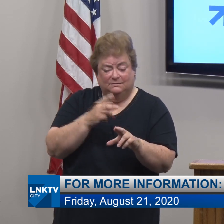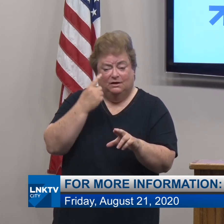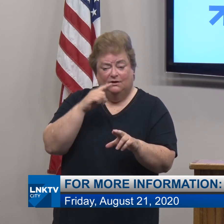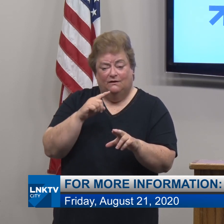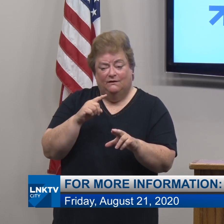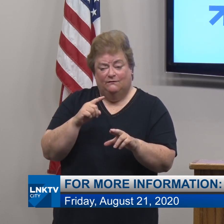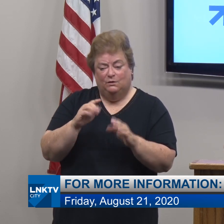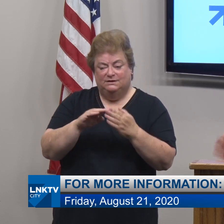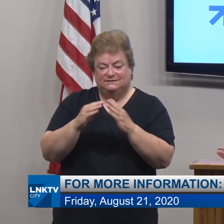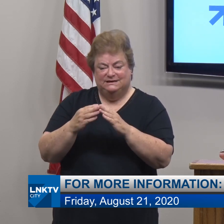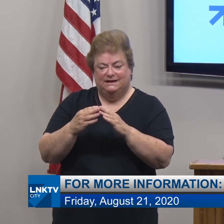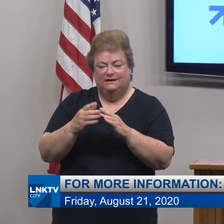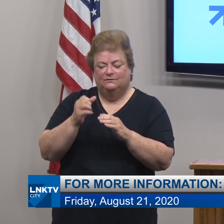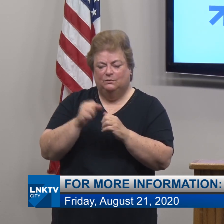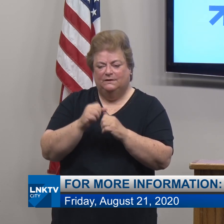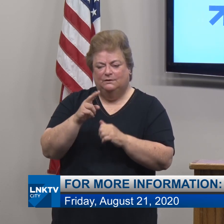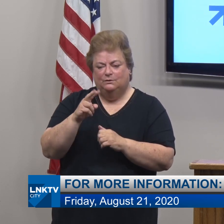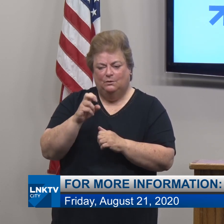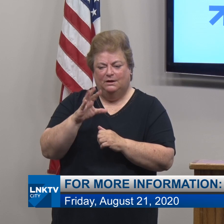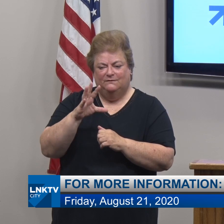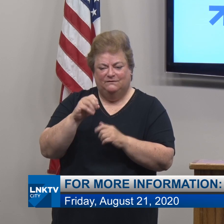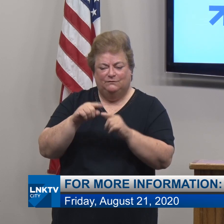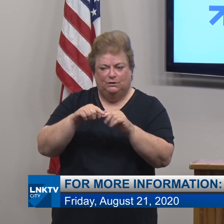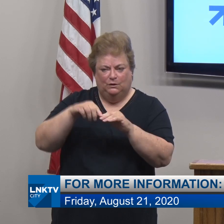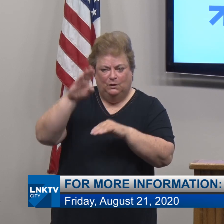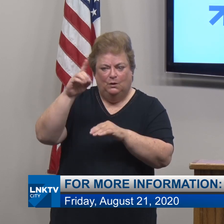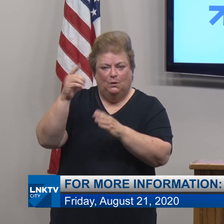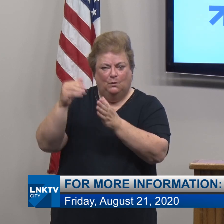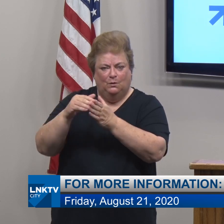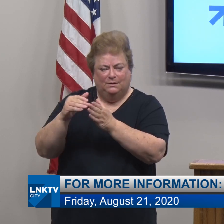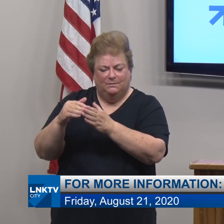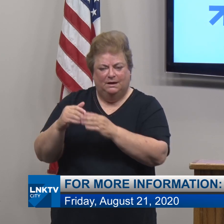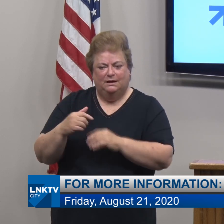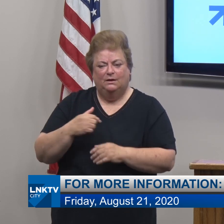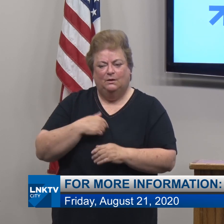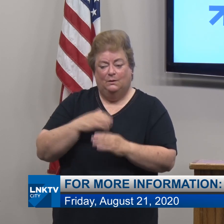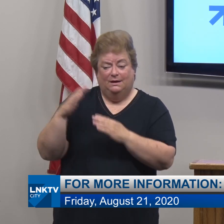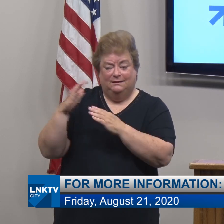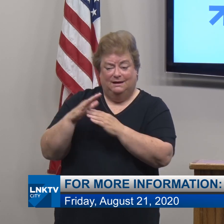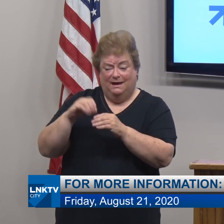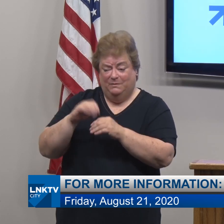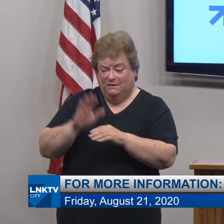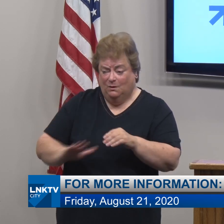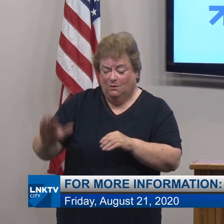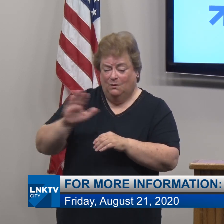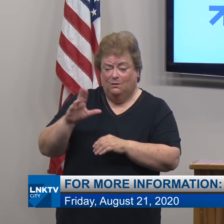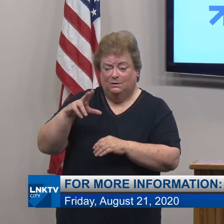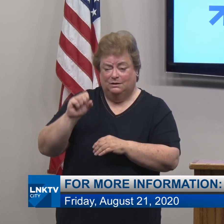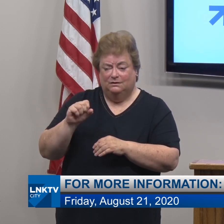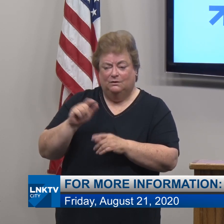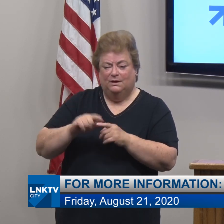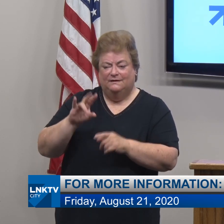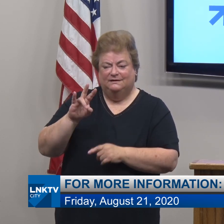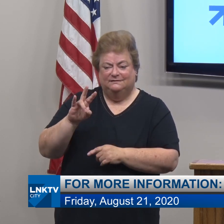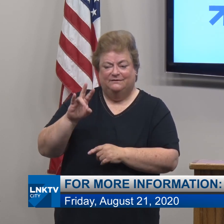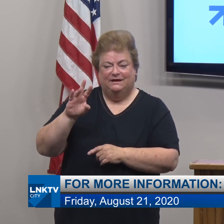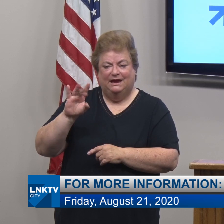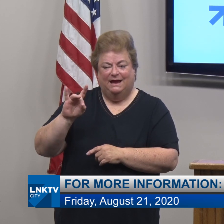above 250,000 and up to 1 million. We top the nation with a 75.8% response